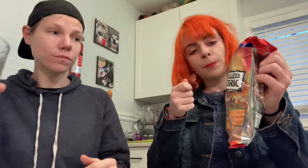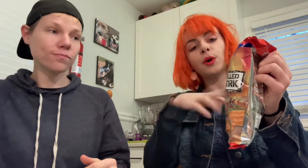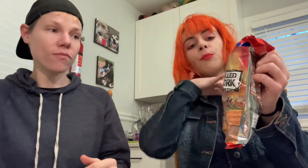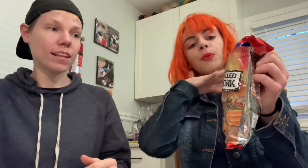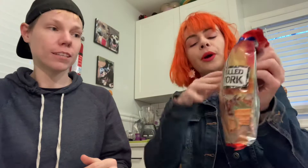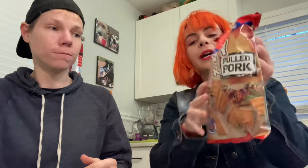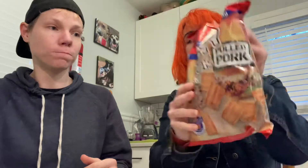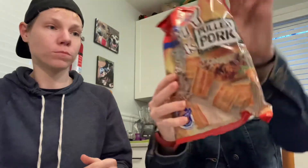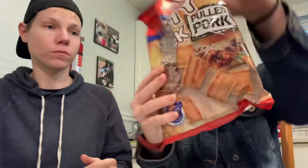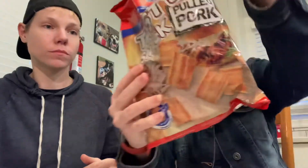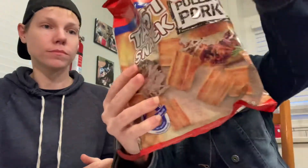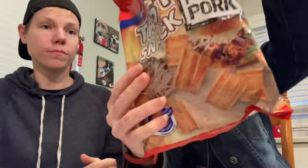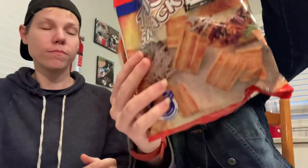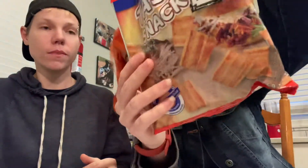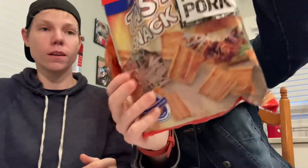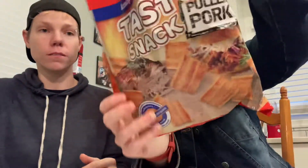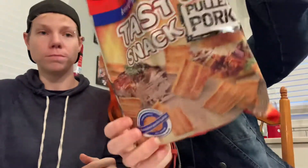Pulled pork.